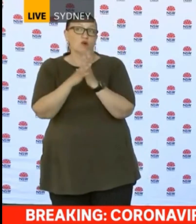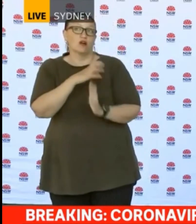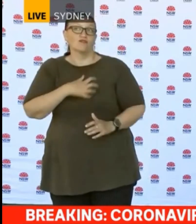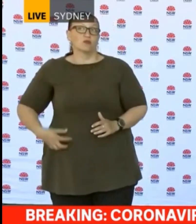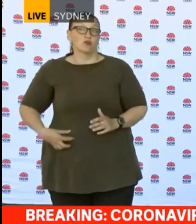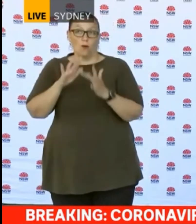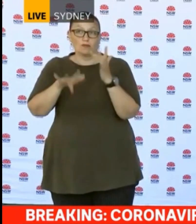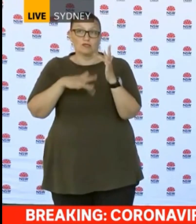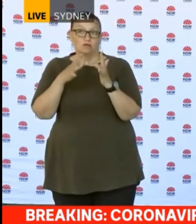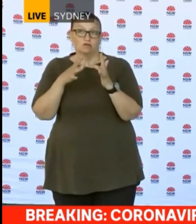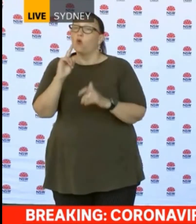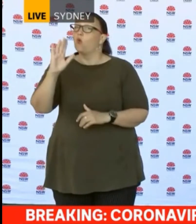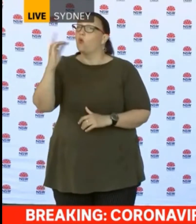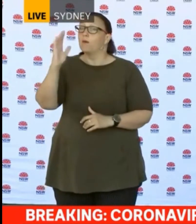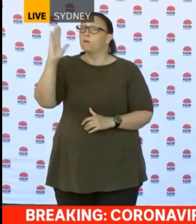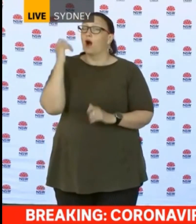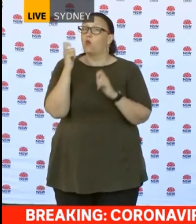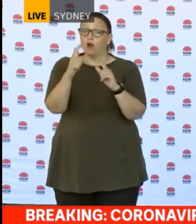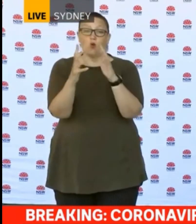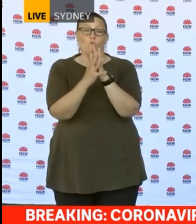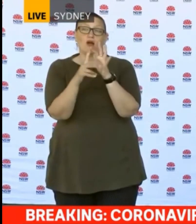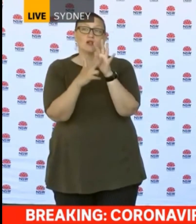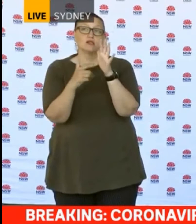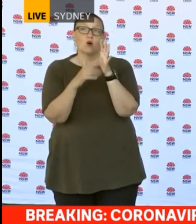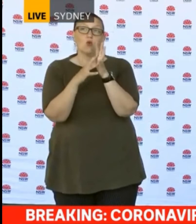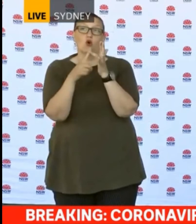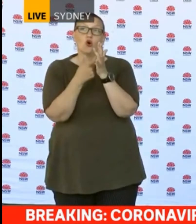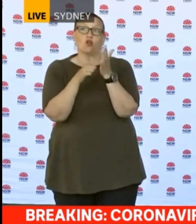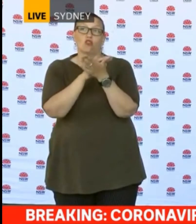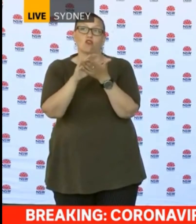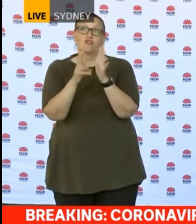anyone who went to the Wentworthville Medical and Dental Clinic at